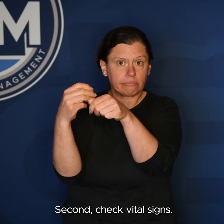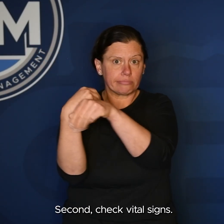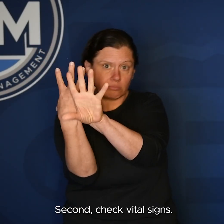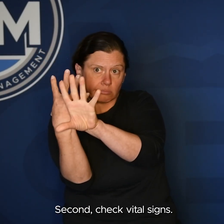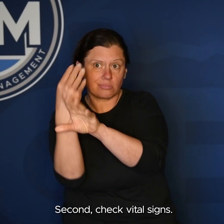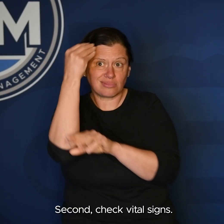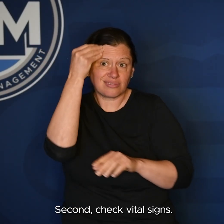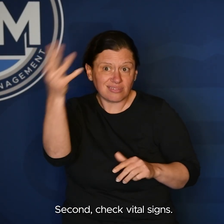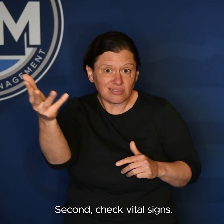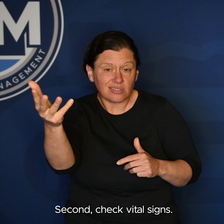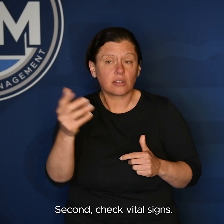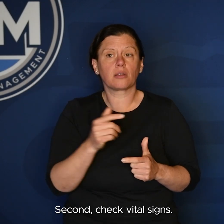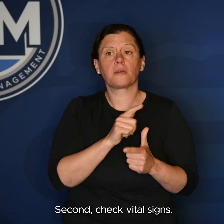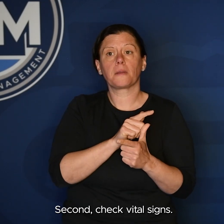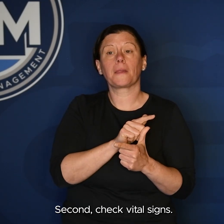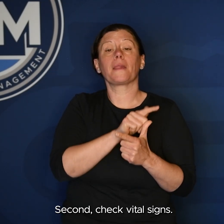Second, check vital signs.